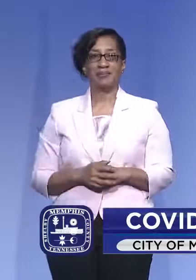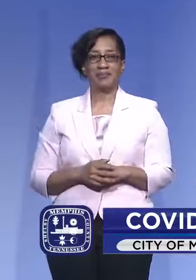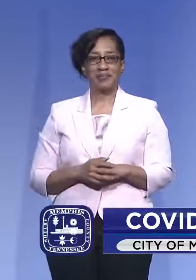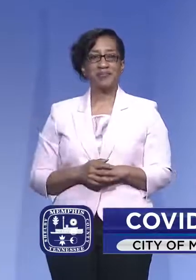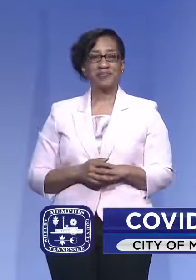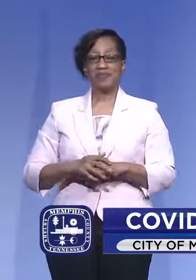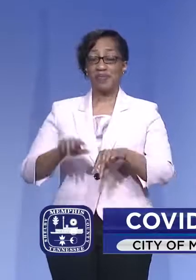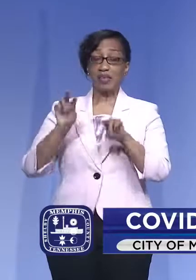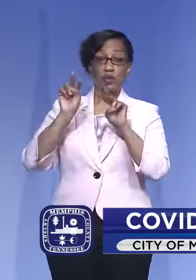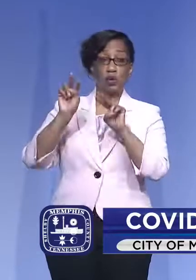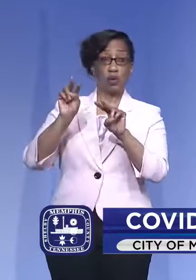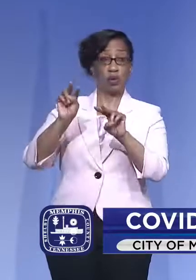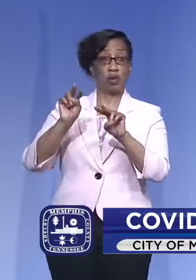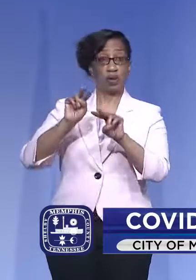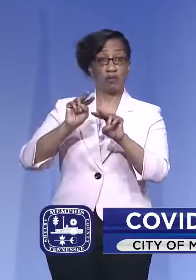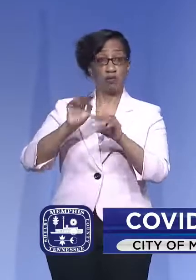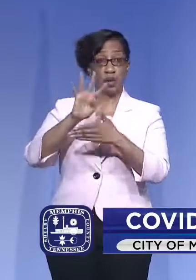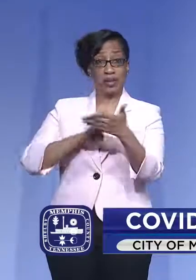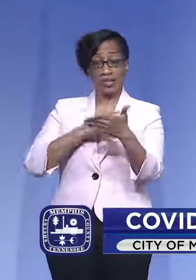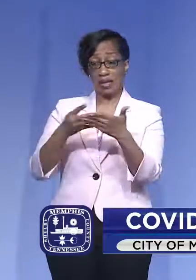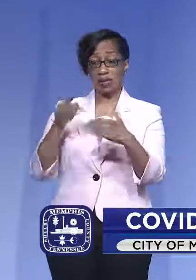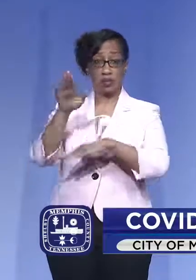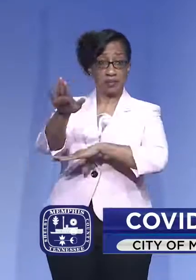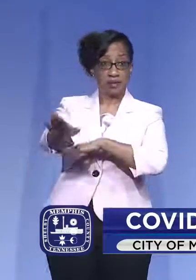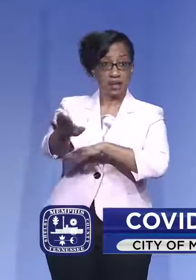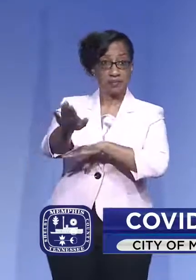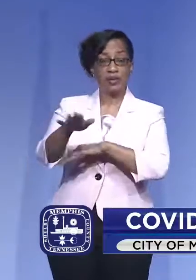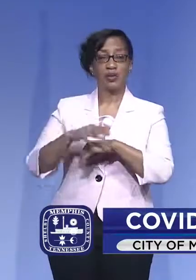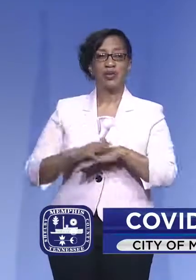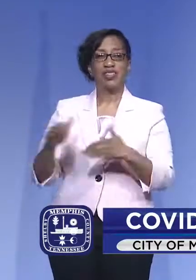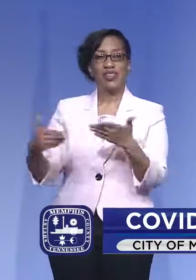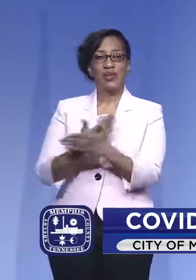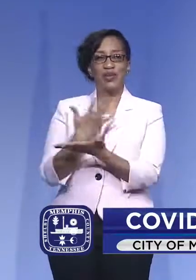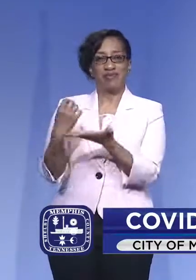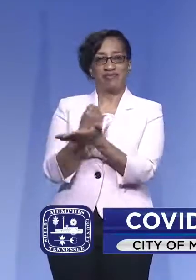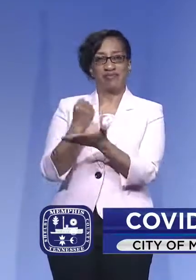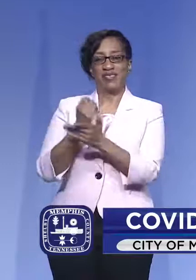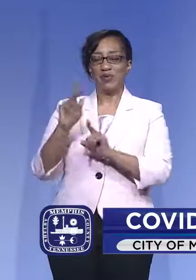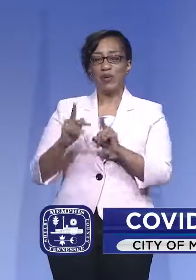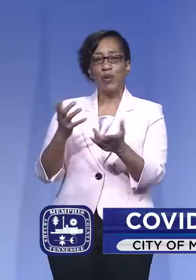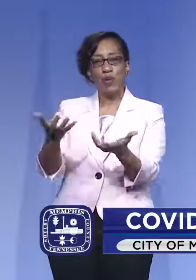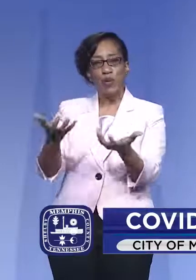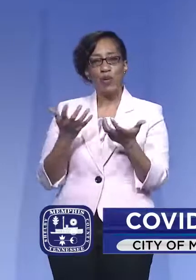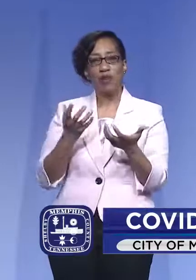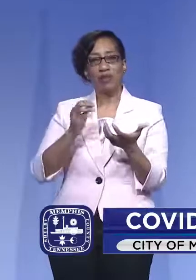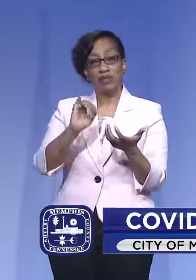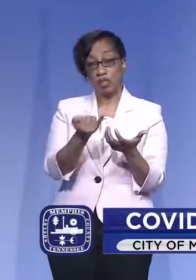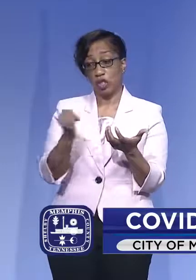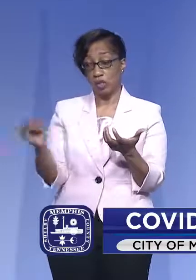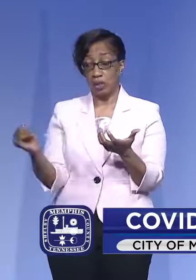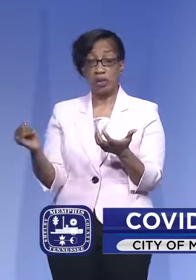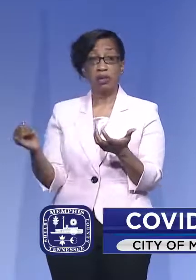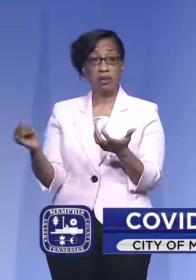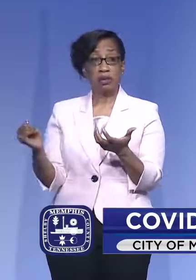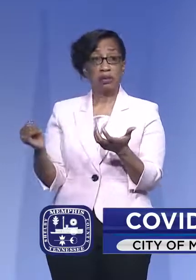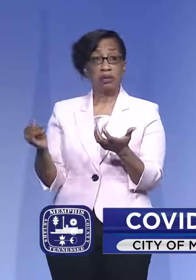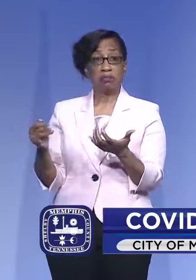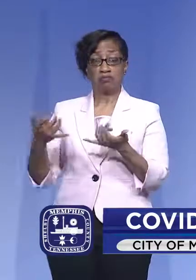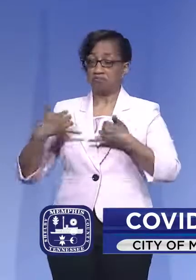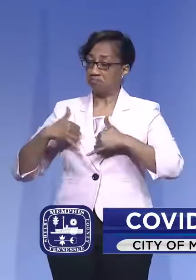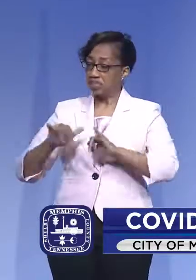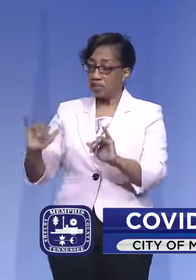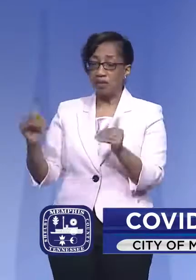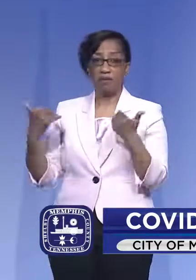the schedule coming out later this afternoon. A new opportunity for people who want Johnson & Johnson, still robust capacity